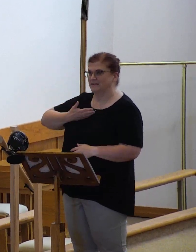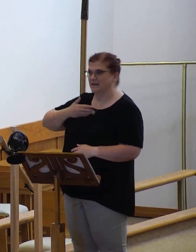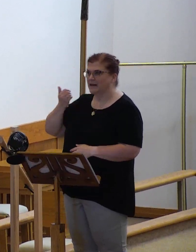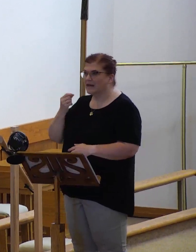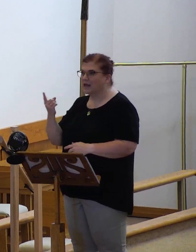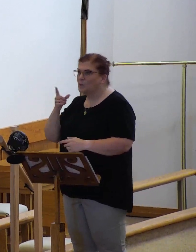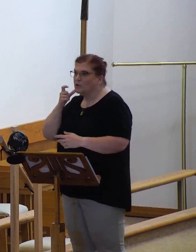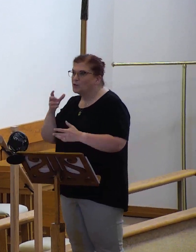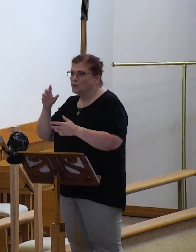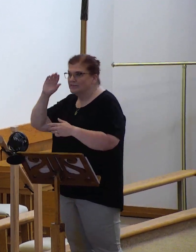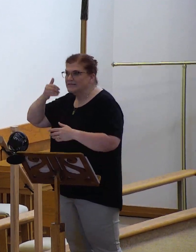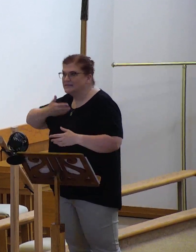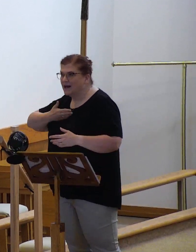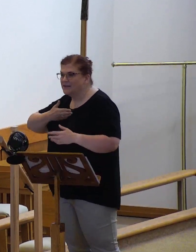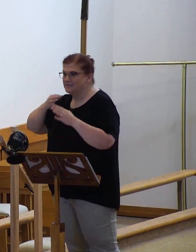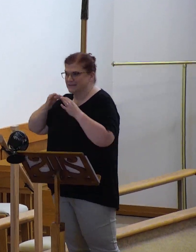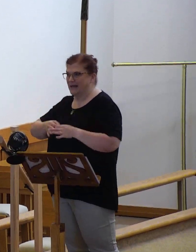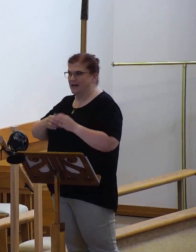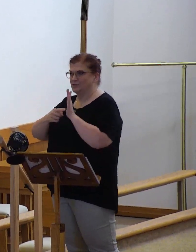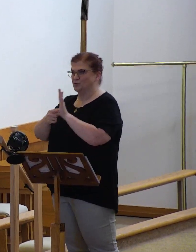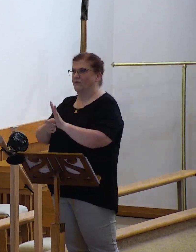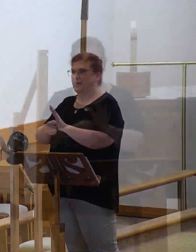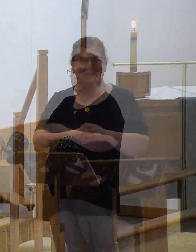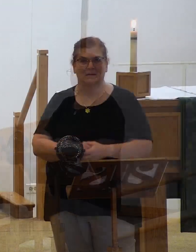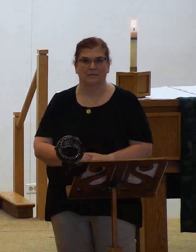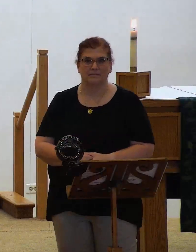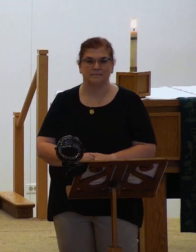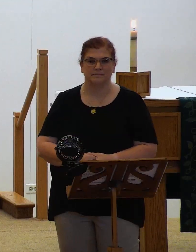anyone to whom the Son chooses to reveal him.